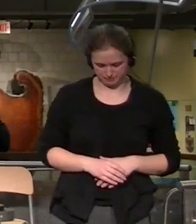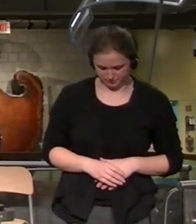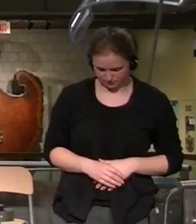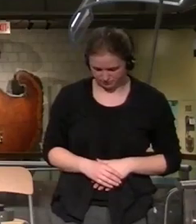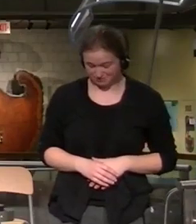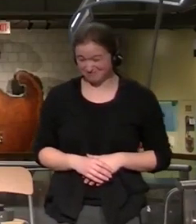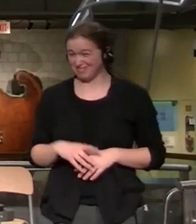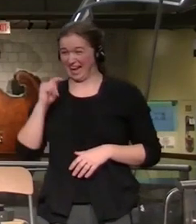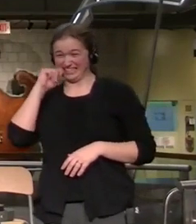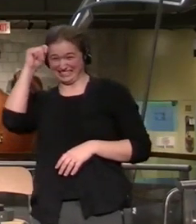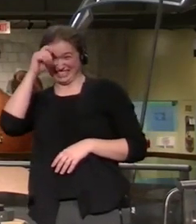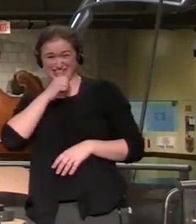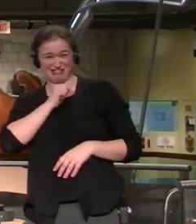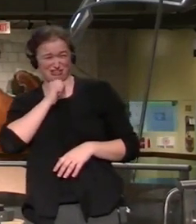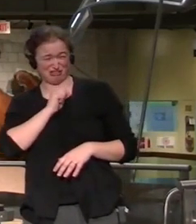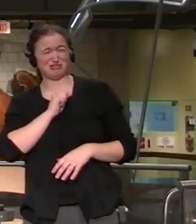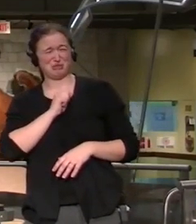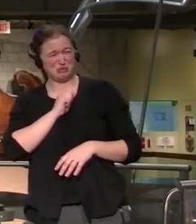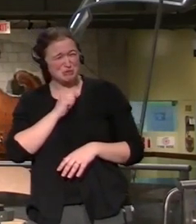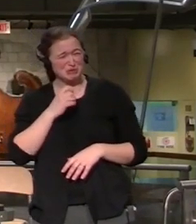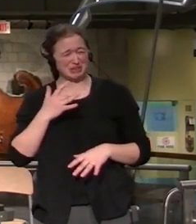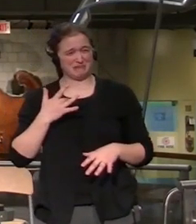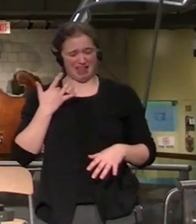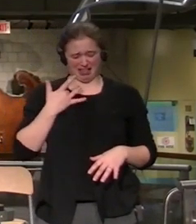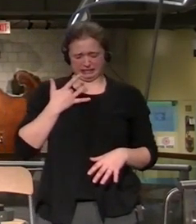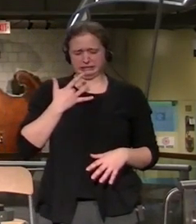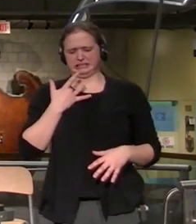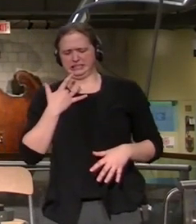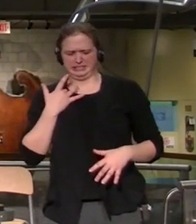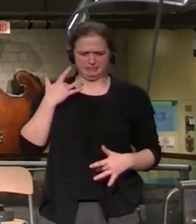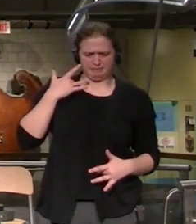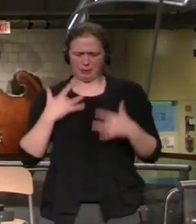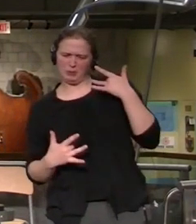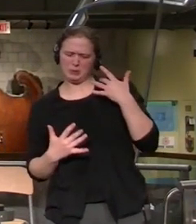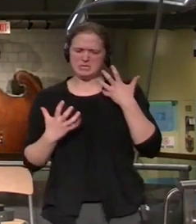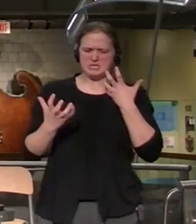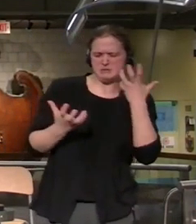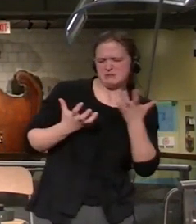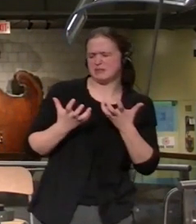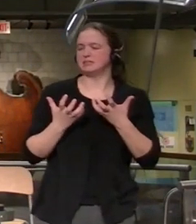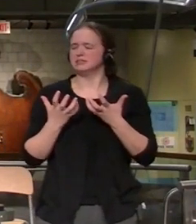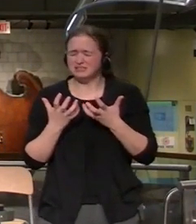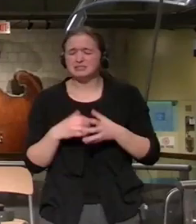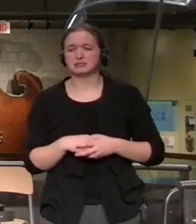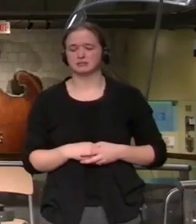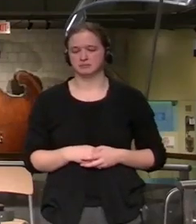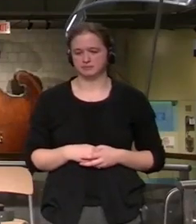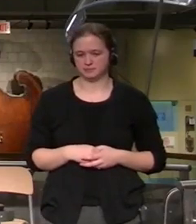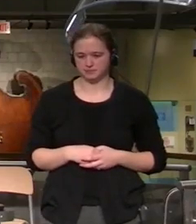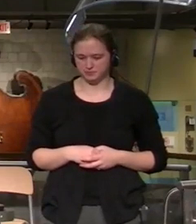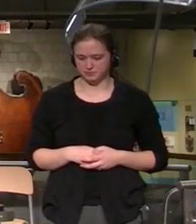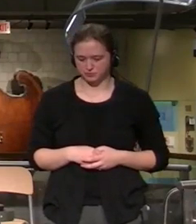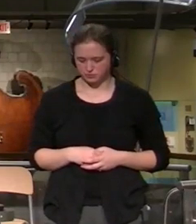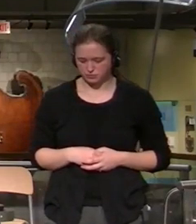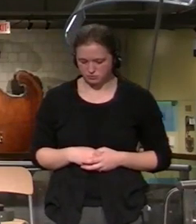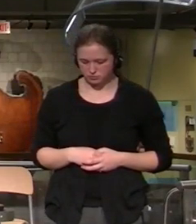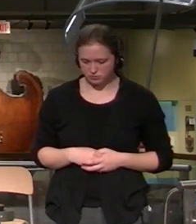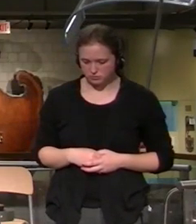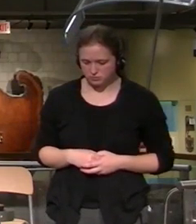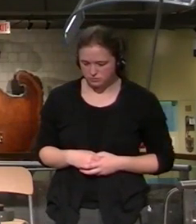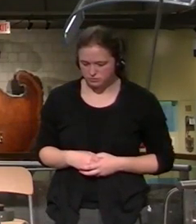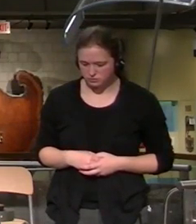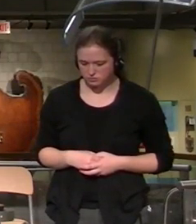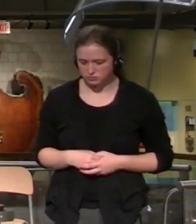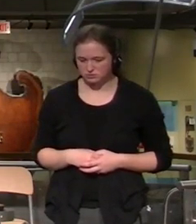manage. A lot of what I do is look at the effects of adolescent alcohol, marijuana, and other drug use. We know that the adolescent brain is